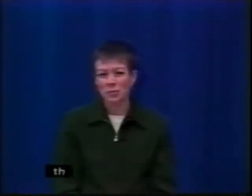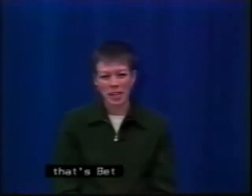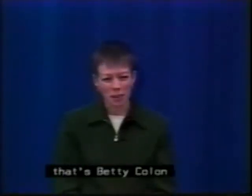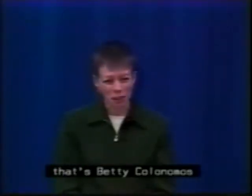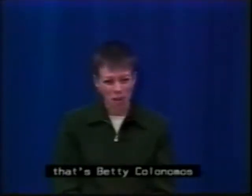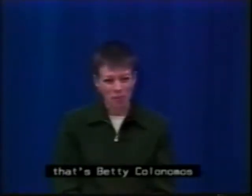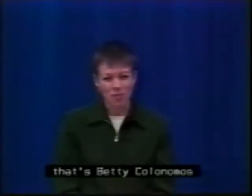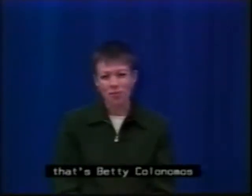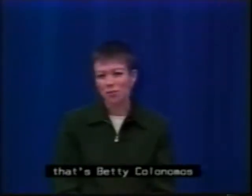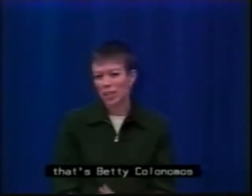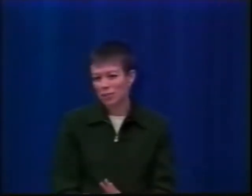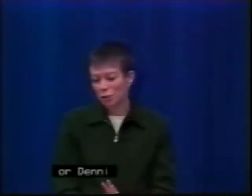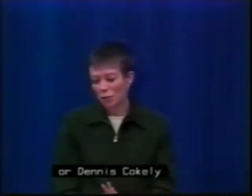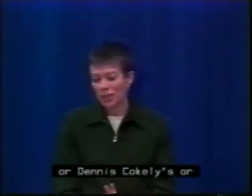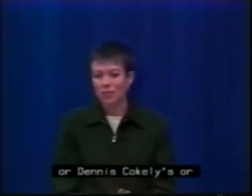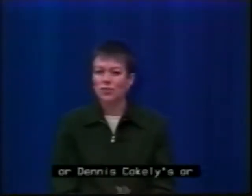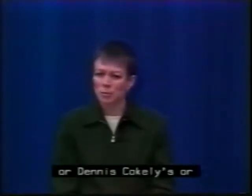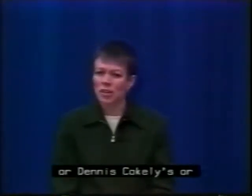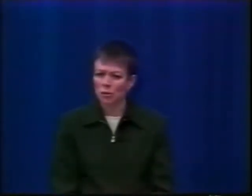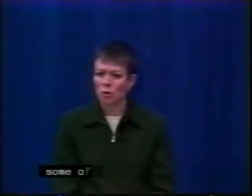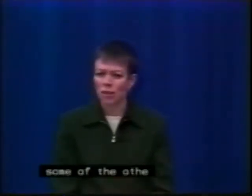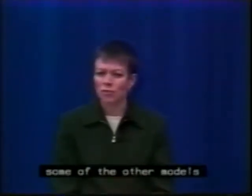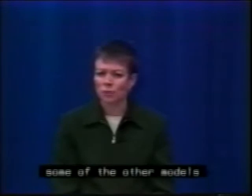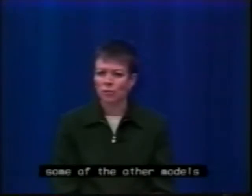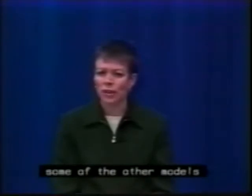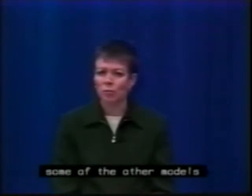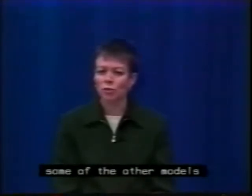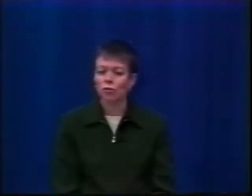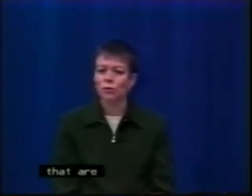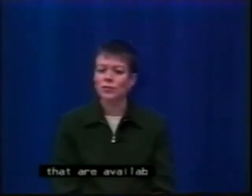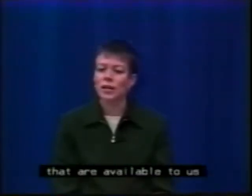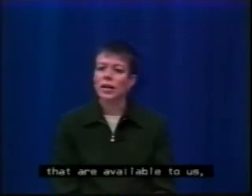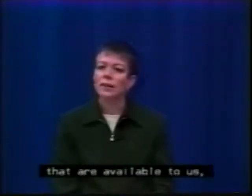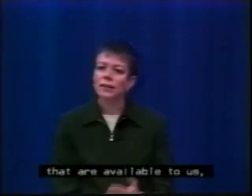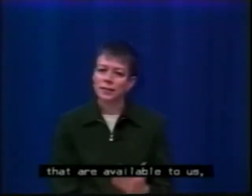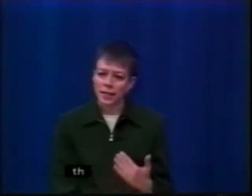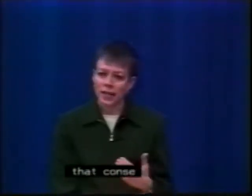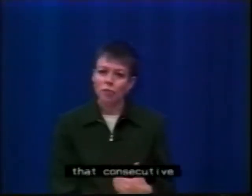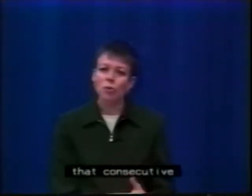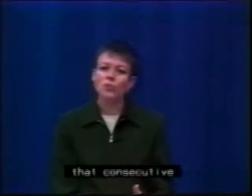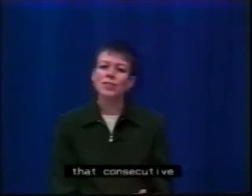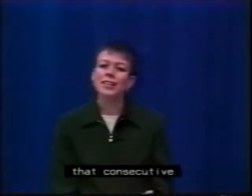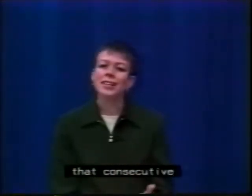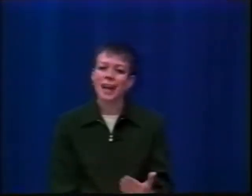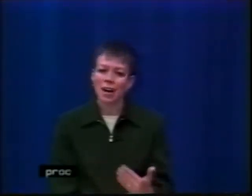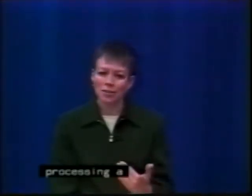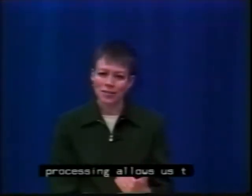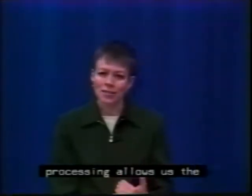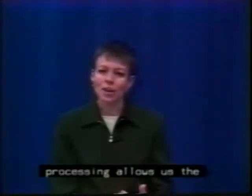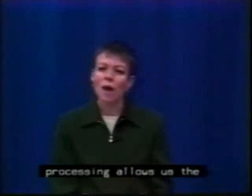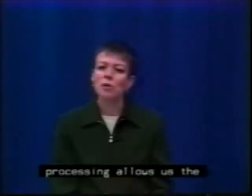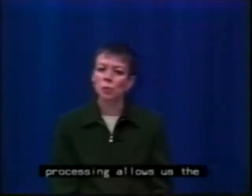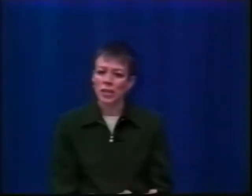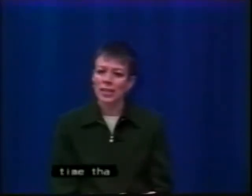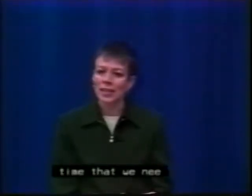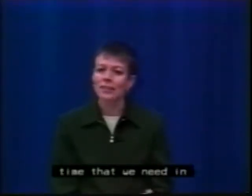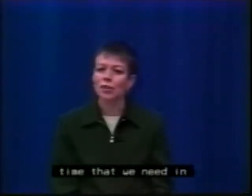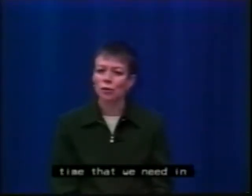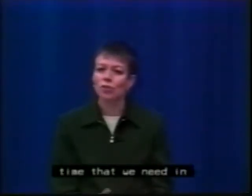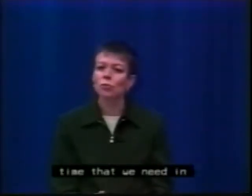Betty Kalonymus's or Dennis Coakley's or some of the other models that are available to us, the consecutive processing allows us the time that we need in order to